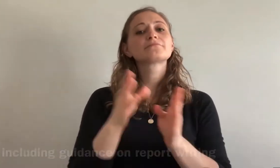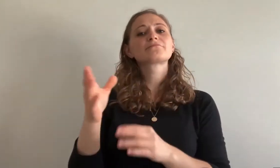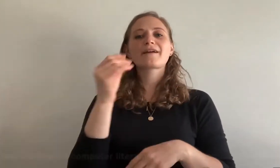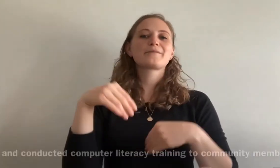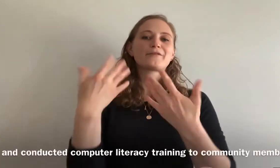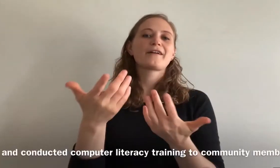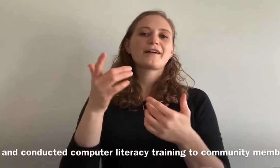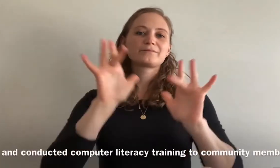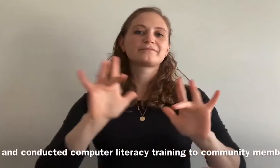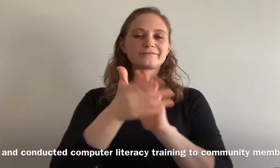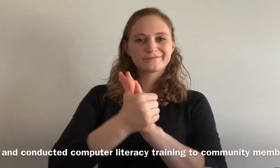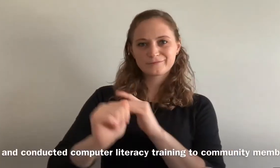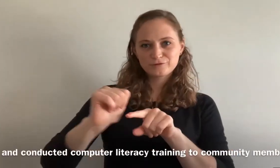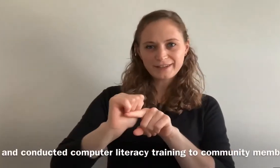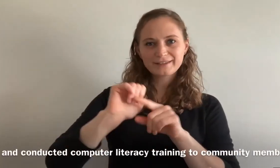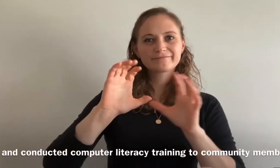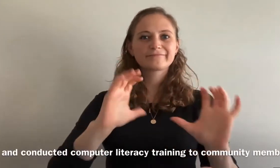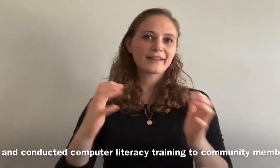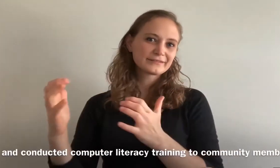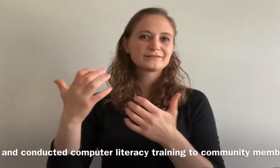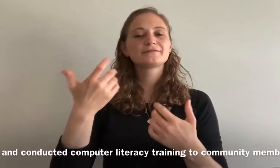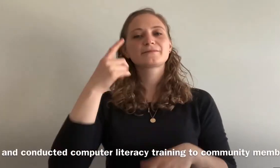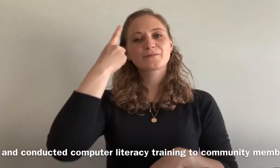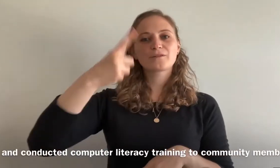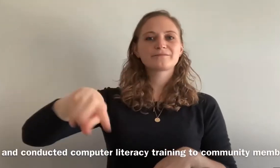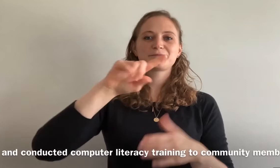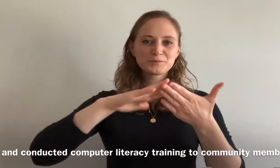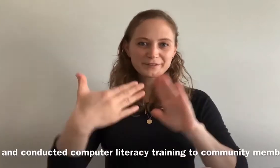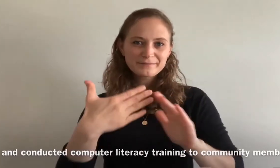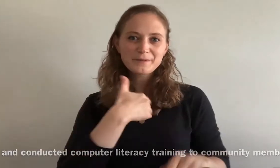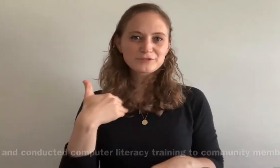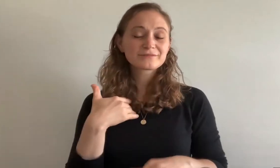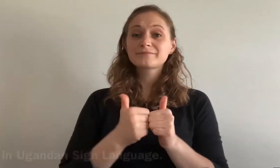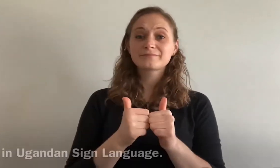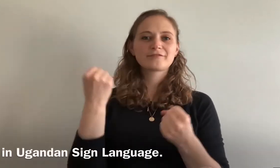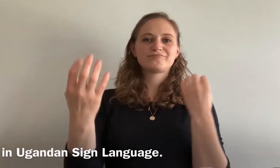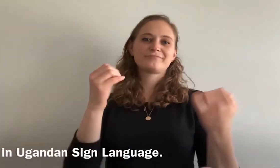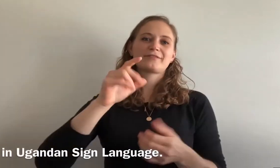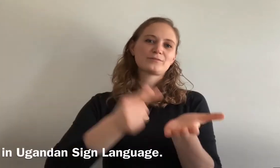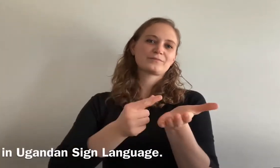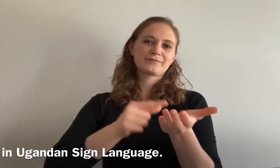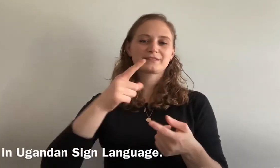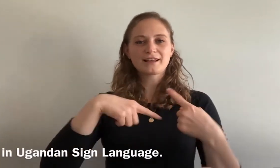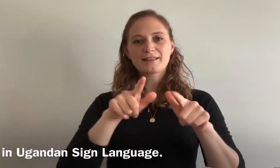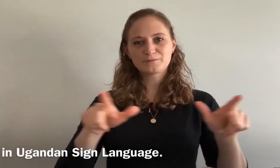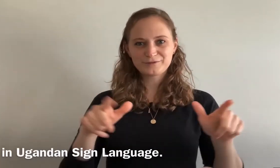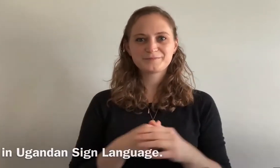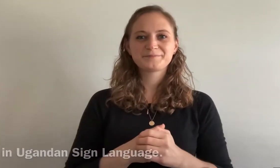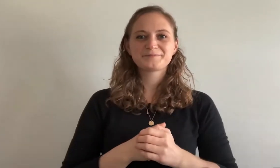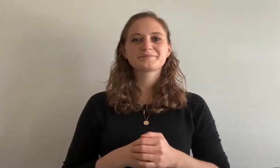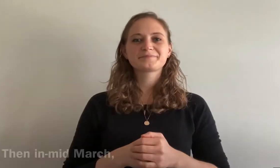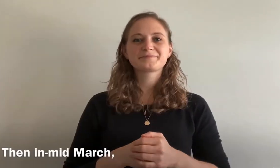and conducting computer literacy training to community members in Ugandan Sign Language.